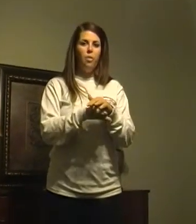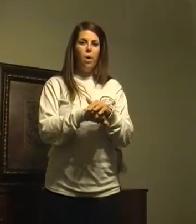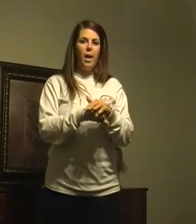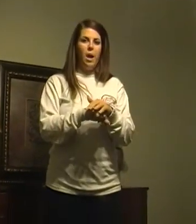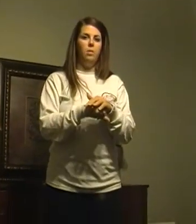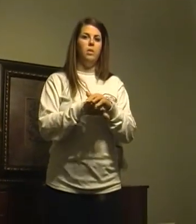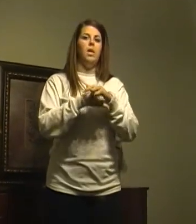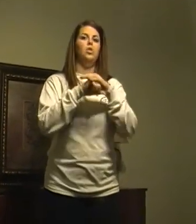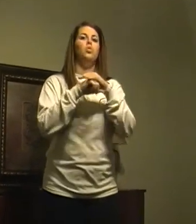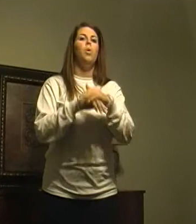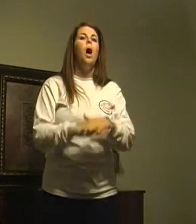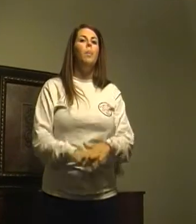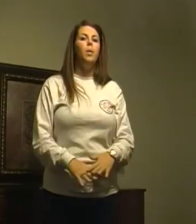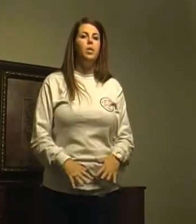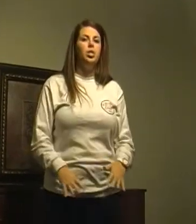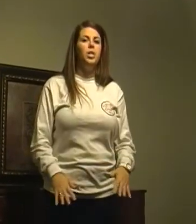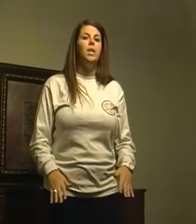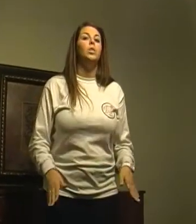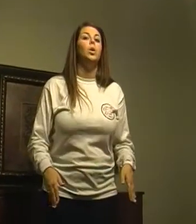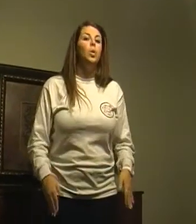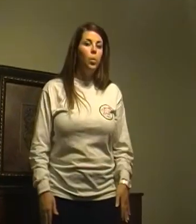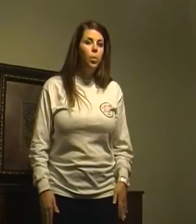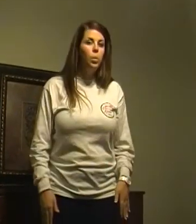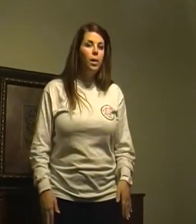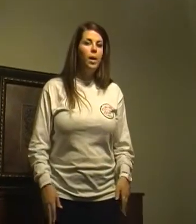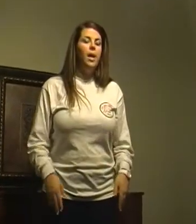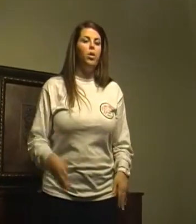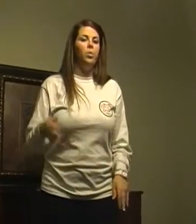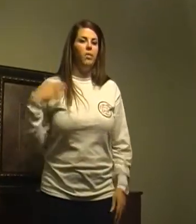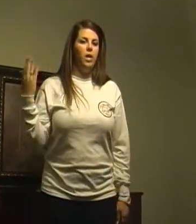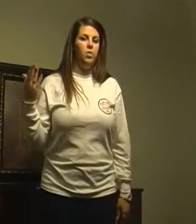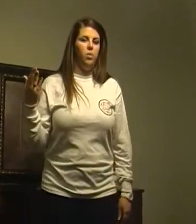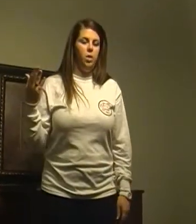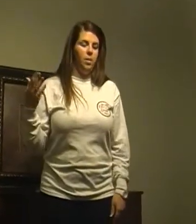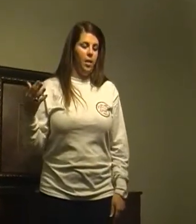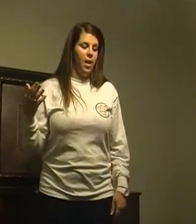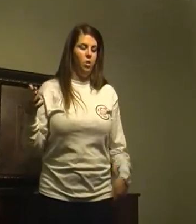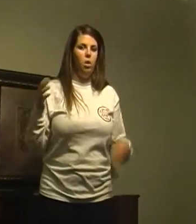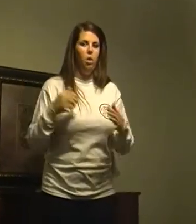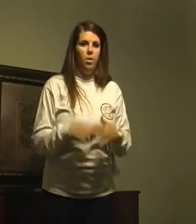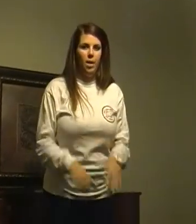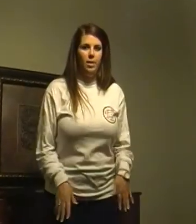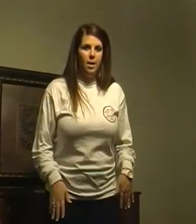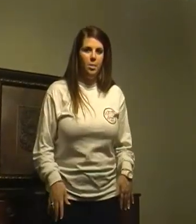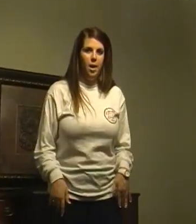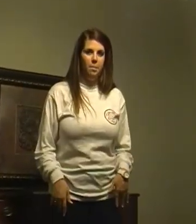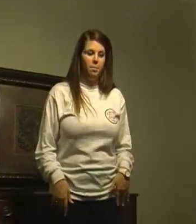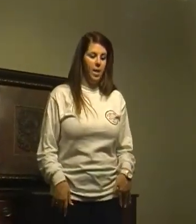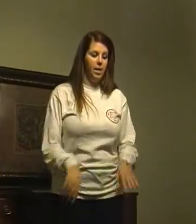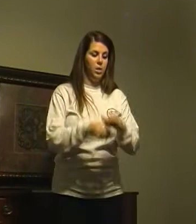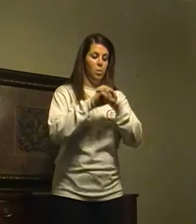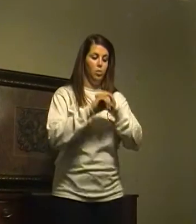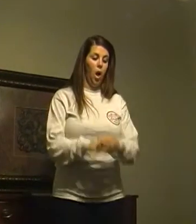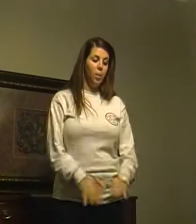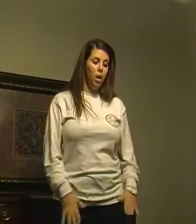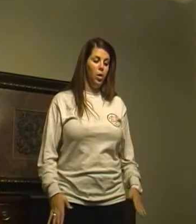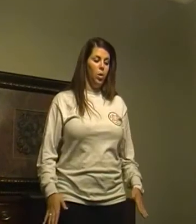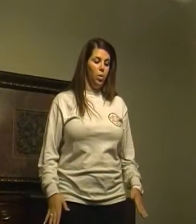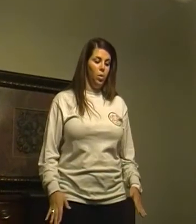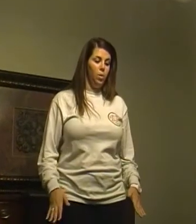4 counts and drop it when she does ooh, it'll prevent you from doing that, and you'll all go down at the same time. Okay, so drop it on ooh,